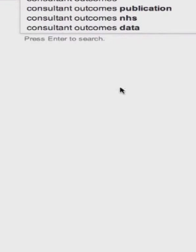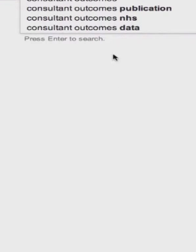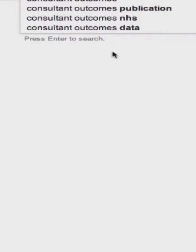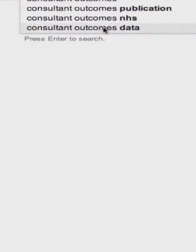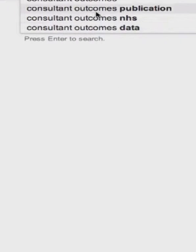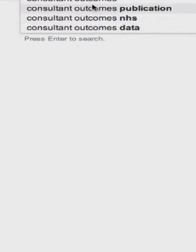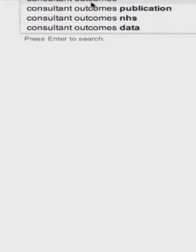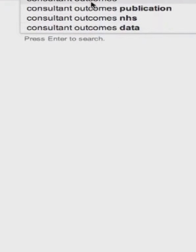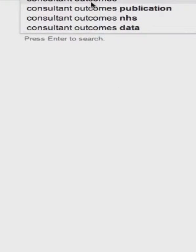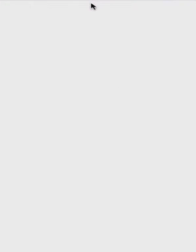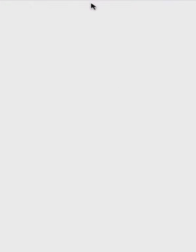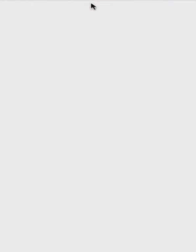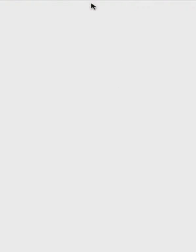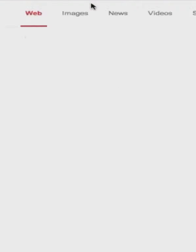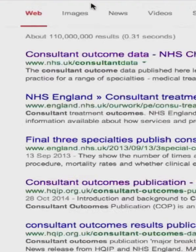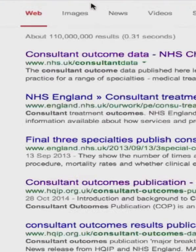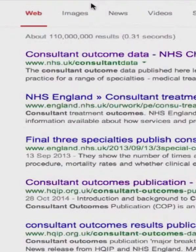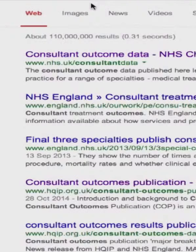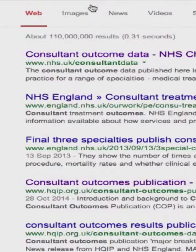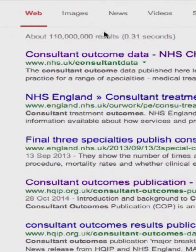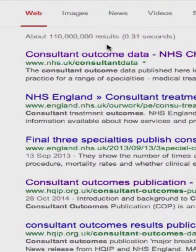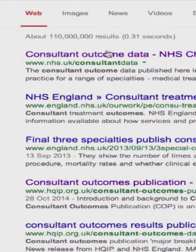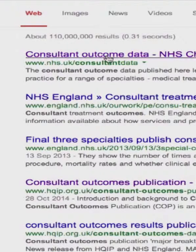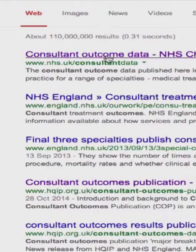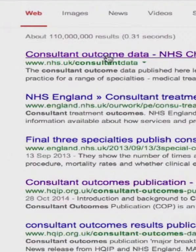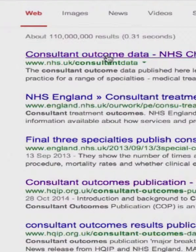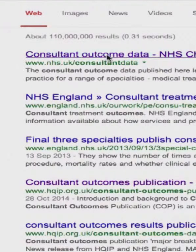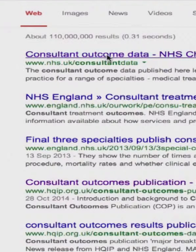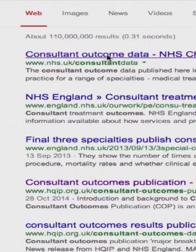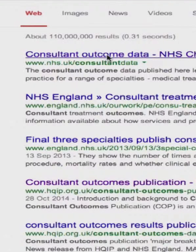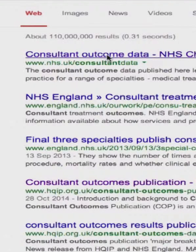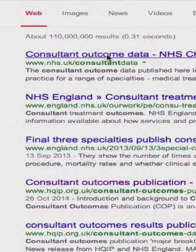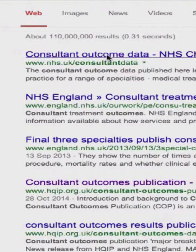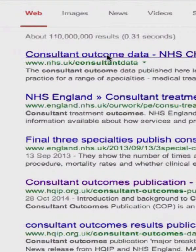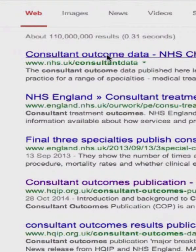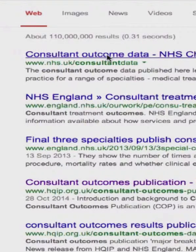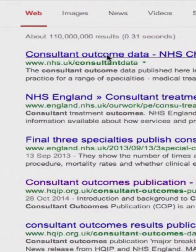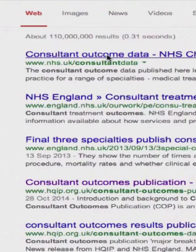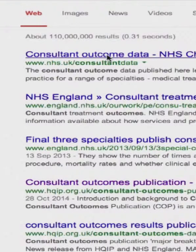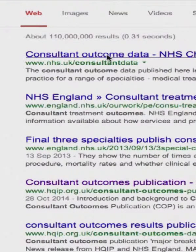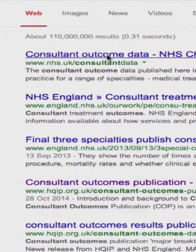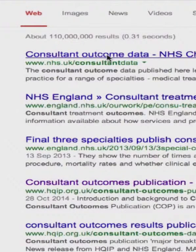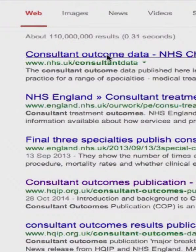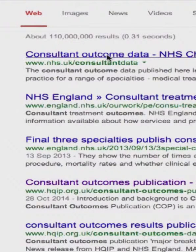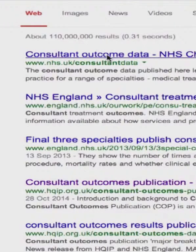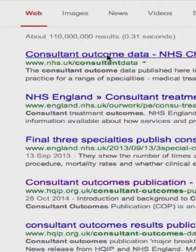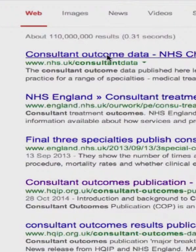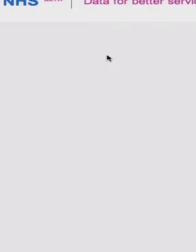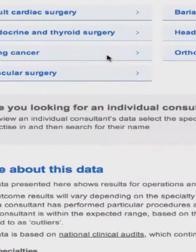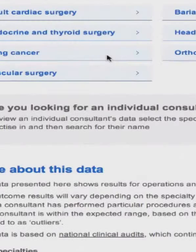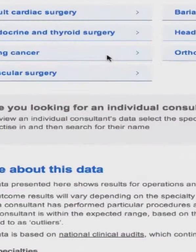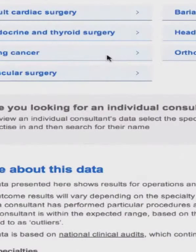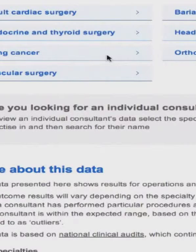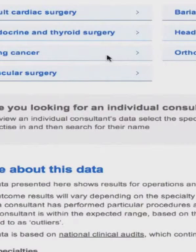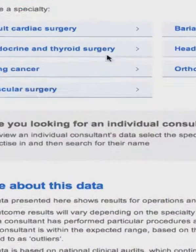data easy for people. So if you type in consultant outcomes and you search in Google, the top one there is the NHS Choices site. So if you click on that, it's just loading